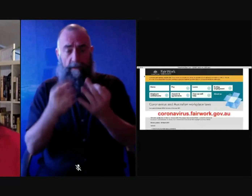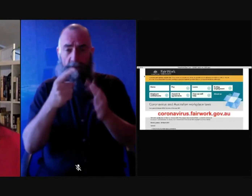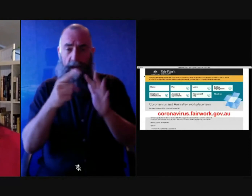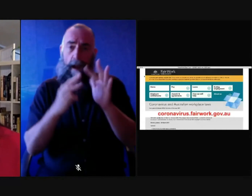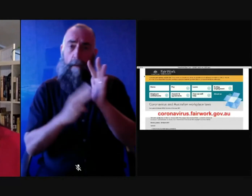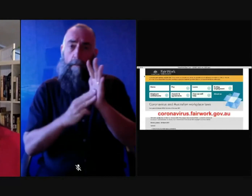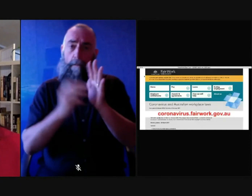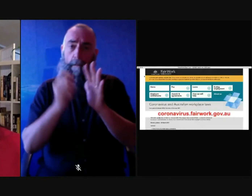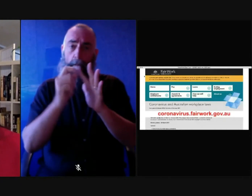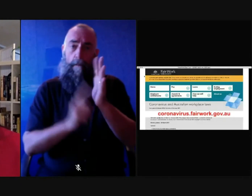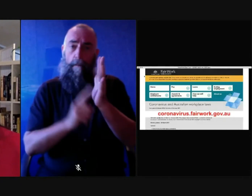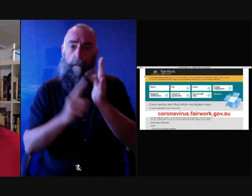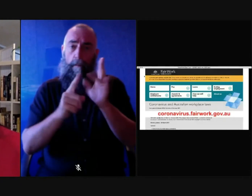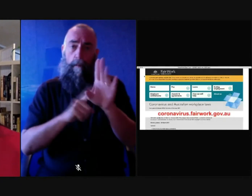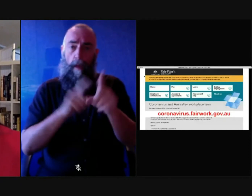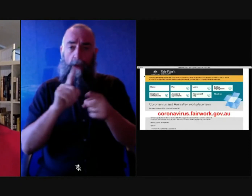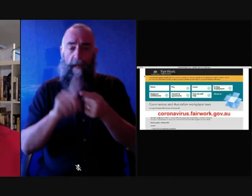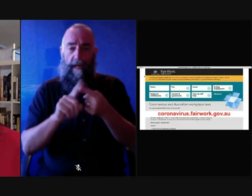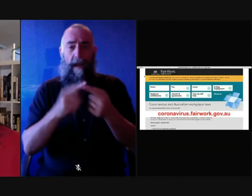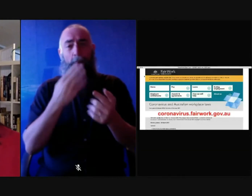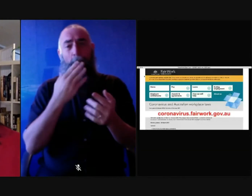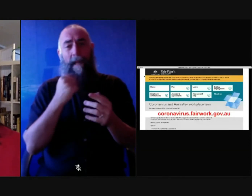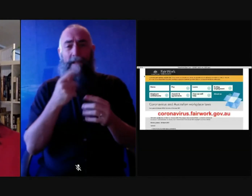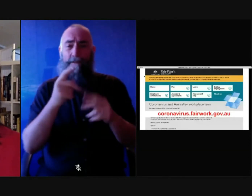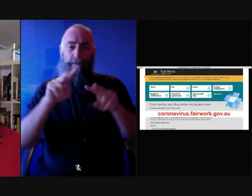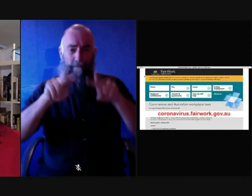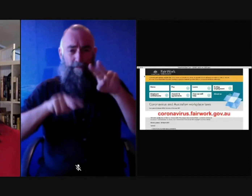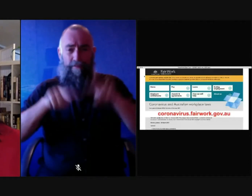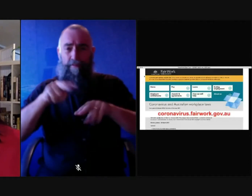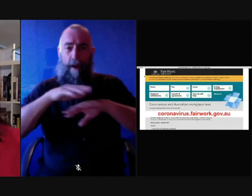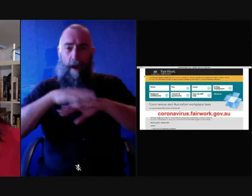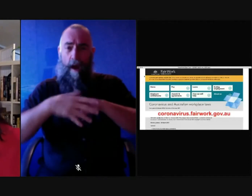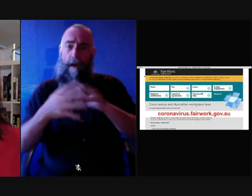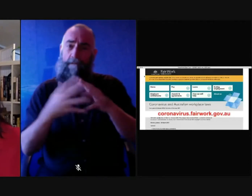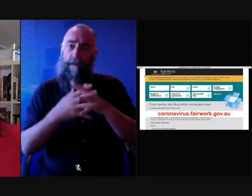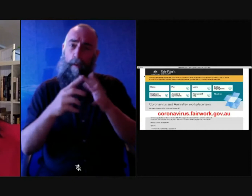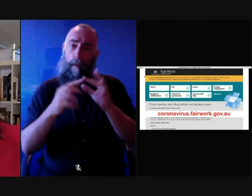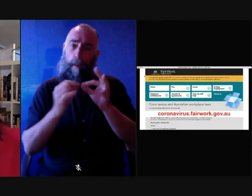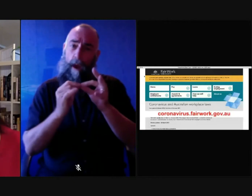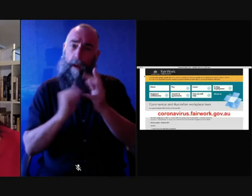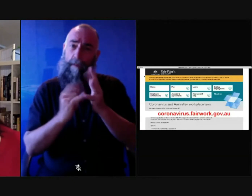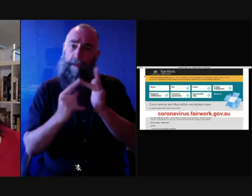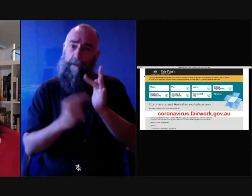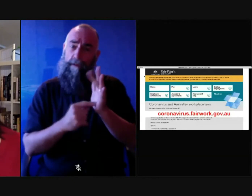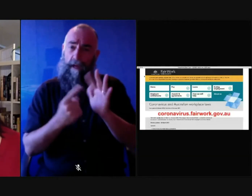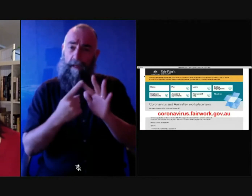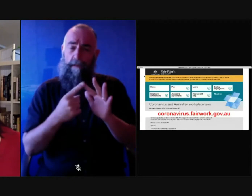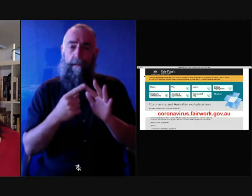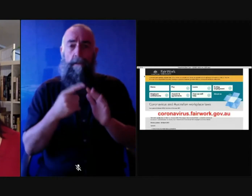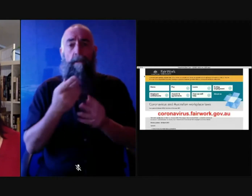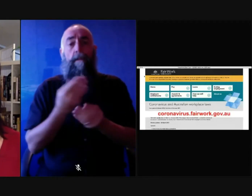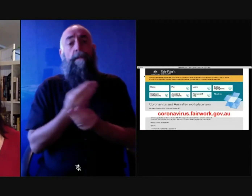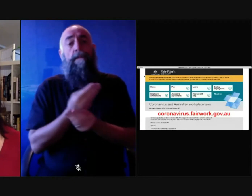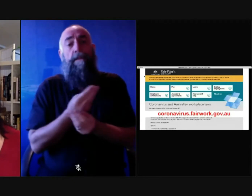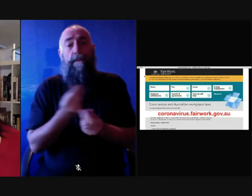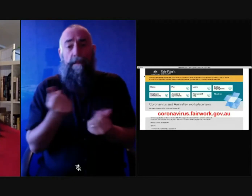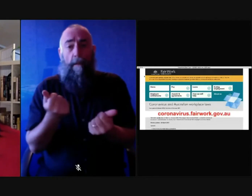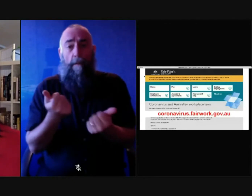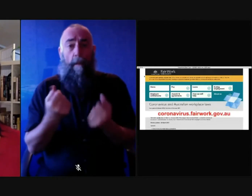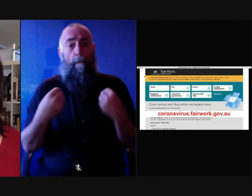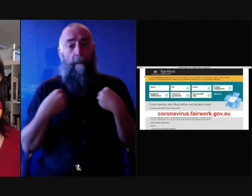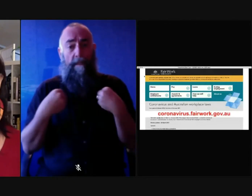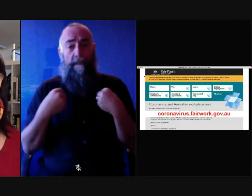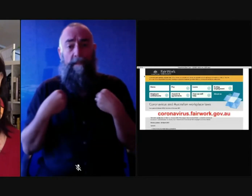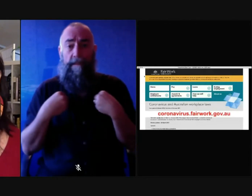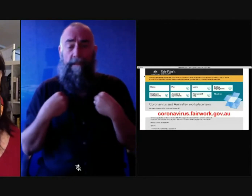well to see what you're entitled to, because, oh my God, what a shock. Turns out some employers are being absolute bastards about some